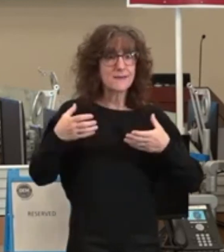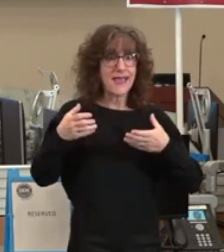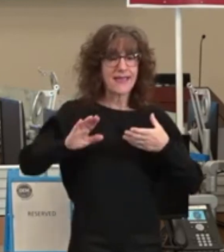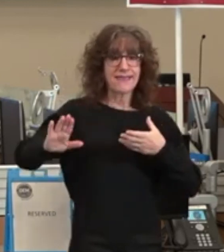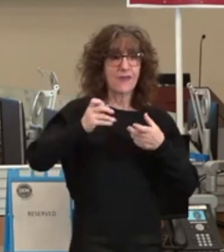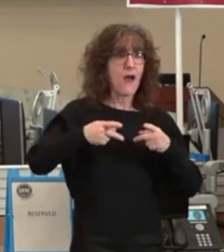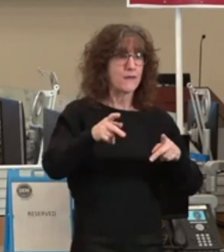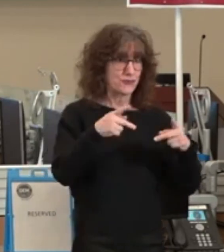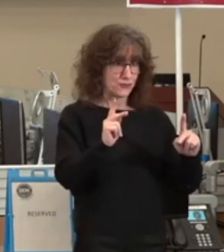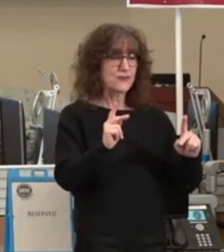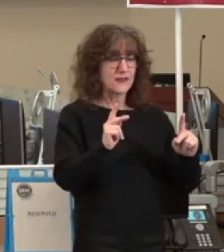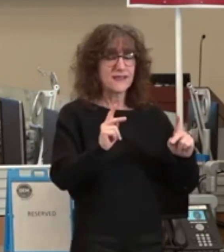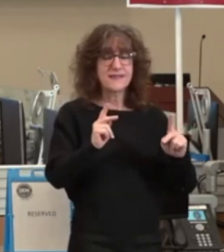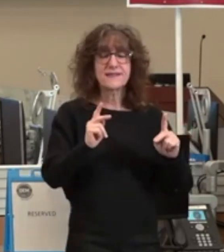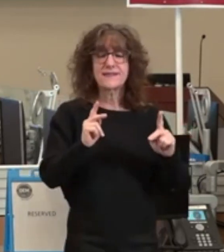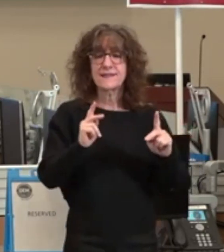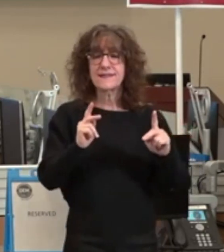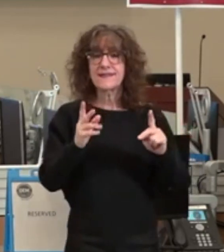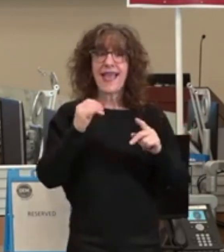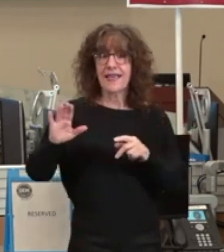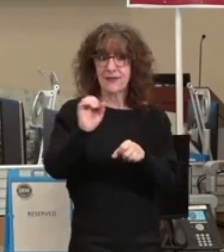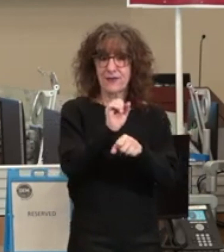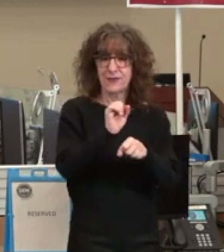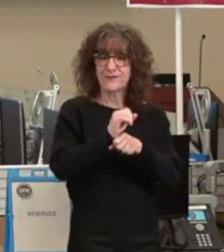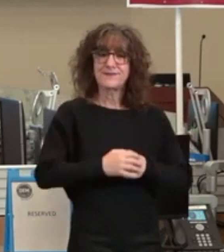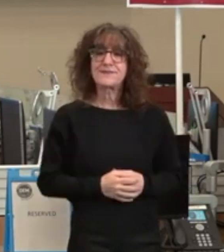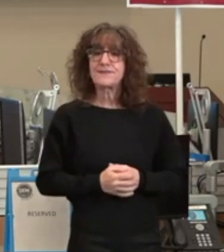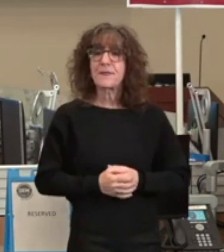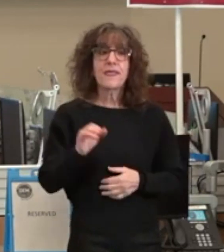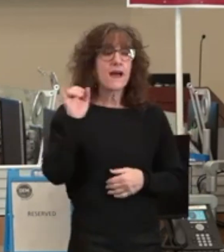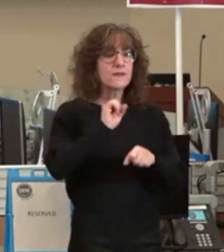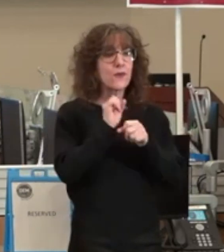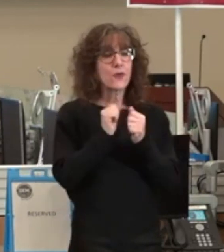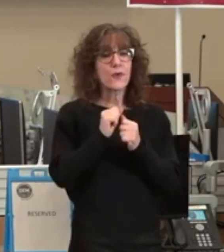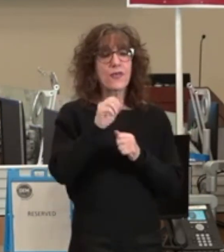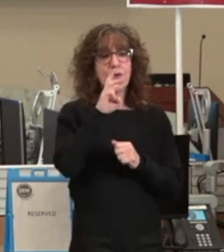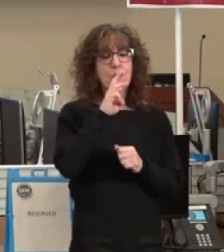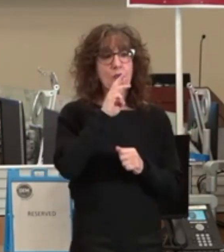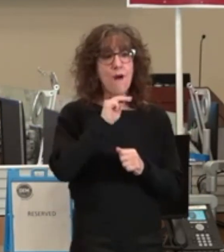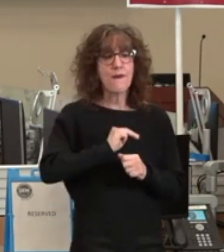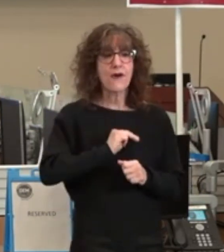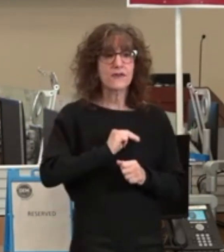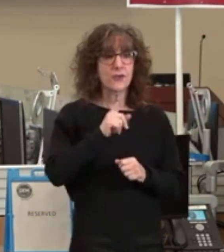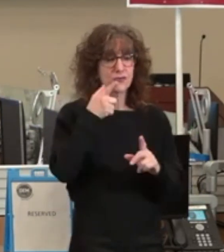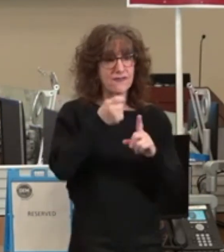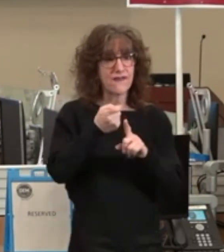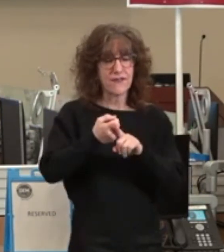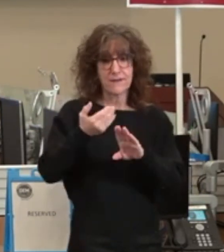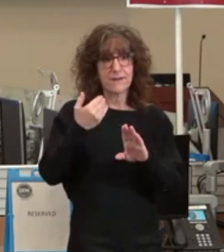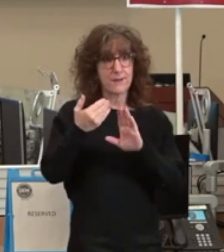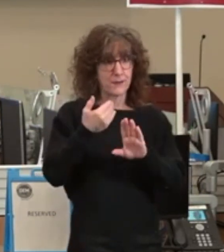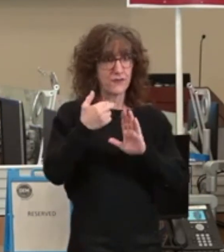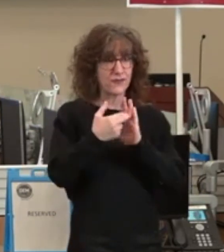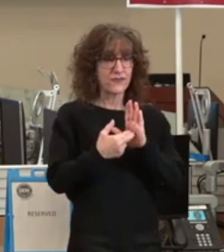their opportunities their opportunities and their efforts. We're also working with Walmart, who is vaccinating residents from our